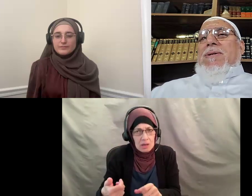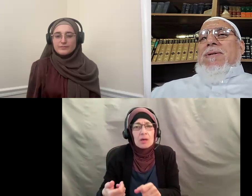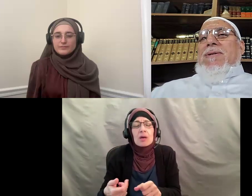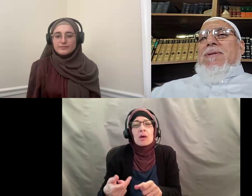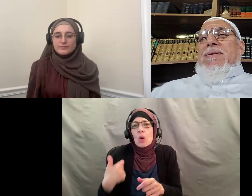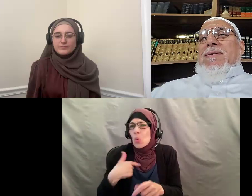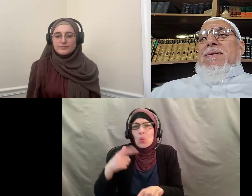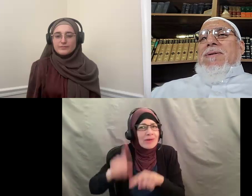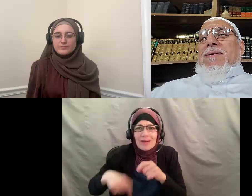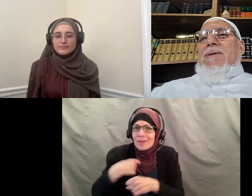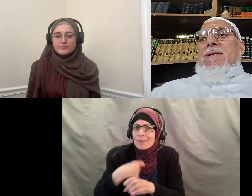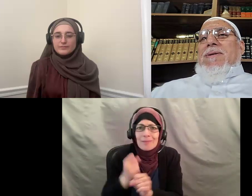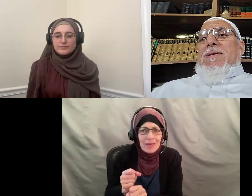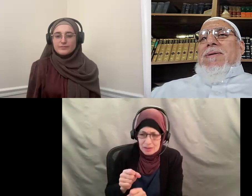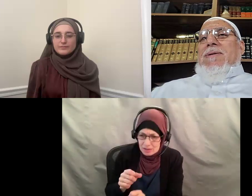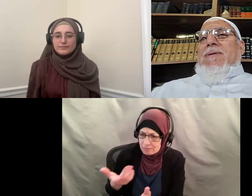properties.